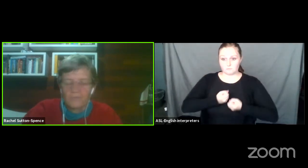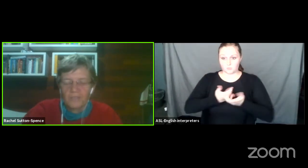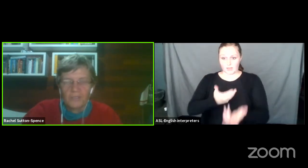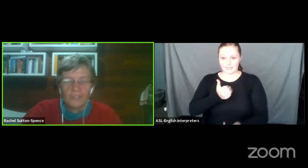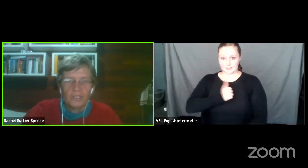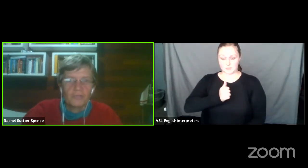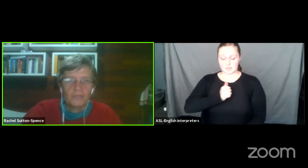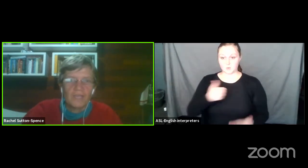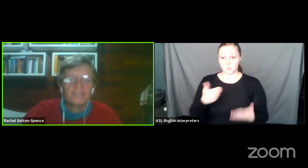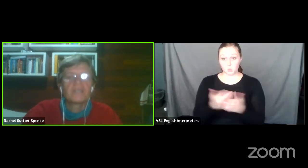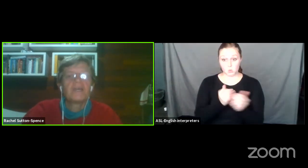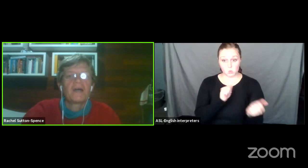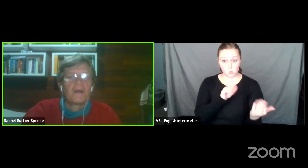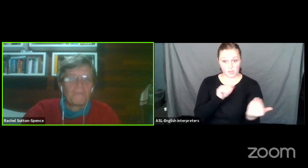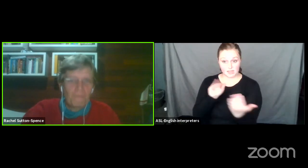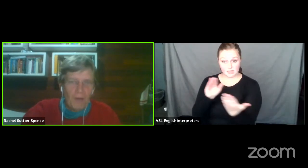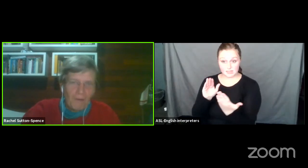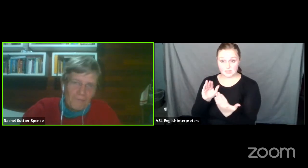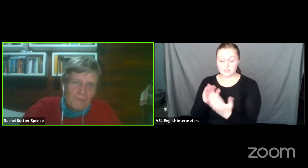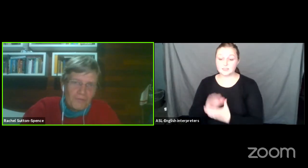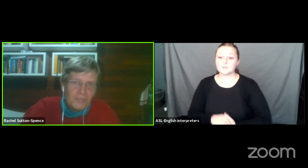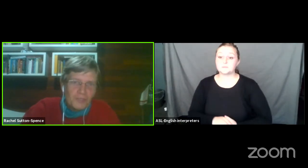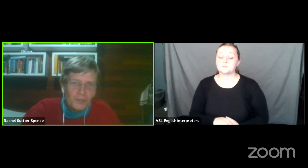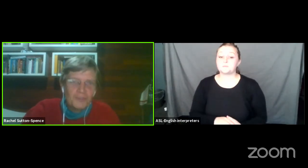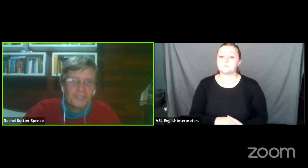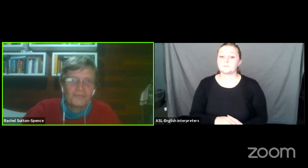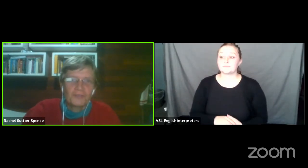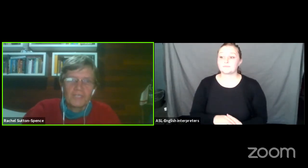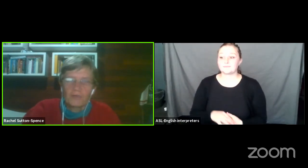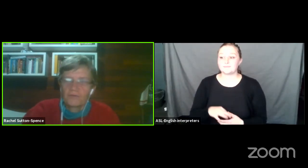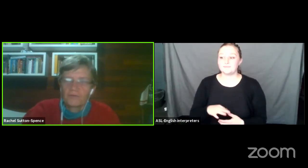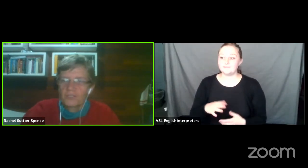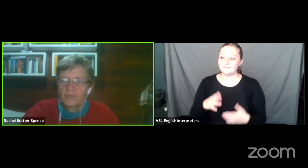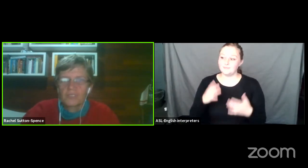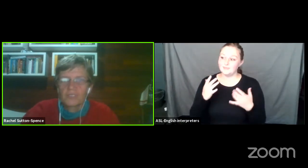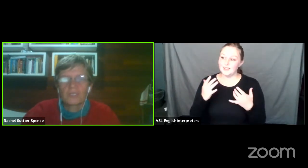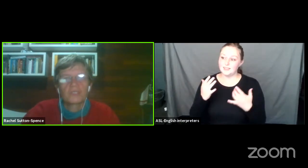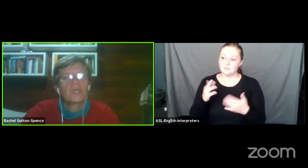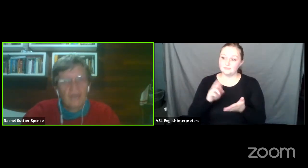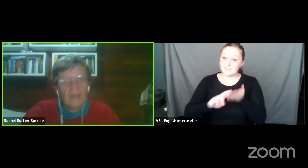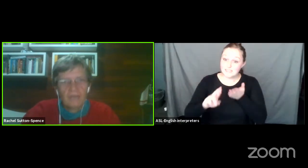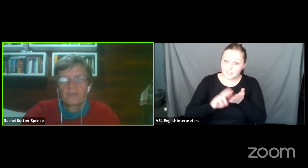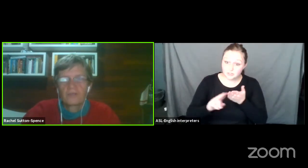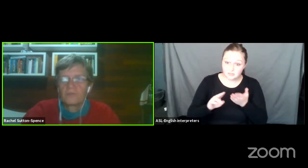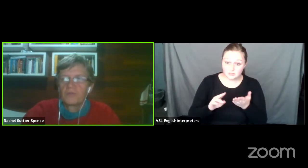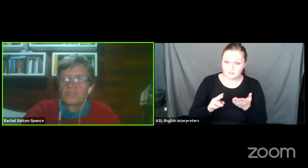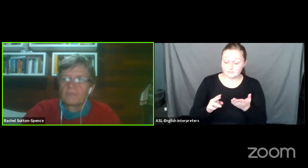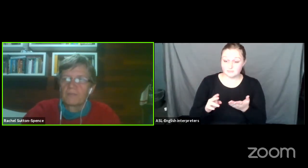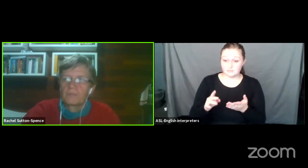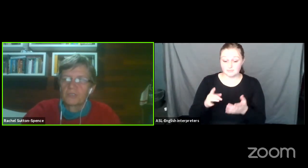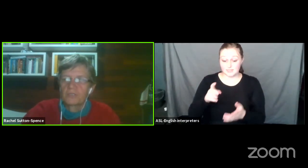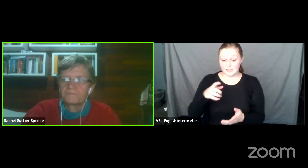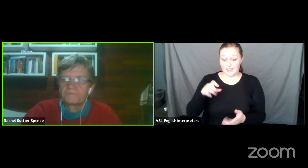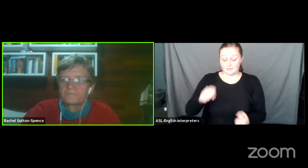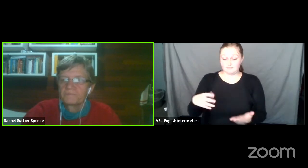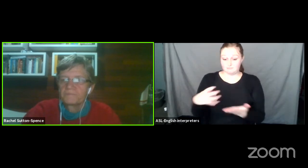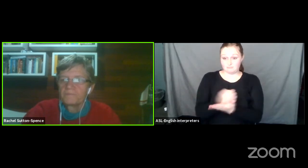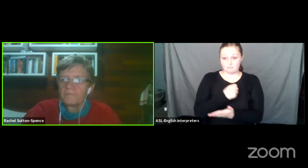as Donna Jo said, there's a shortage of good material for us to research, and for community